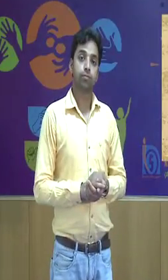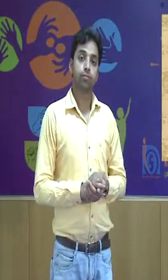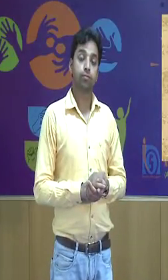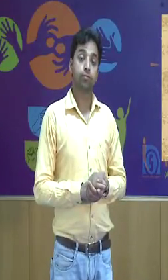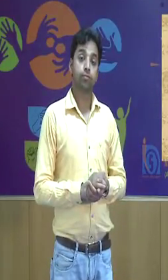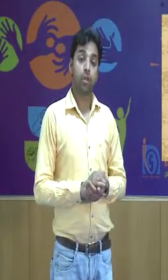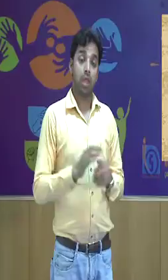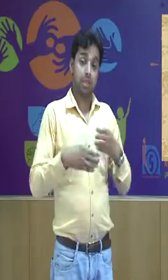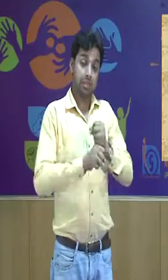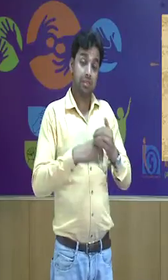structure of Indian family.